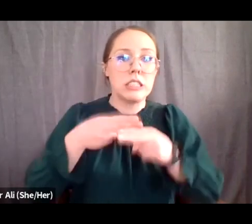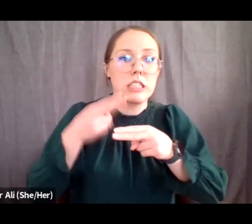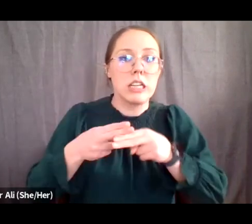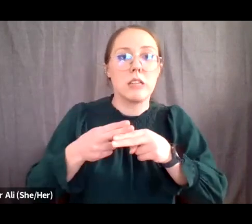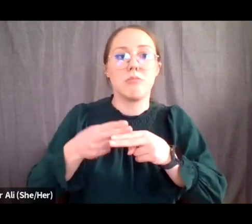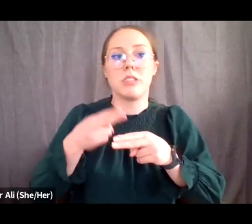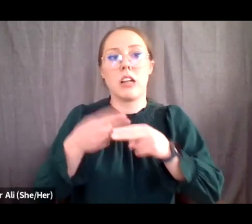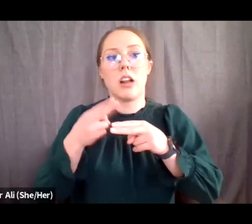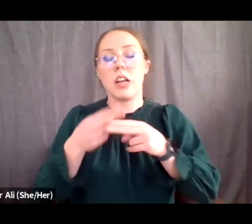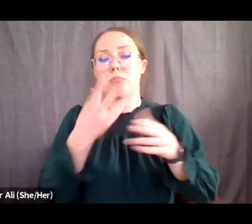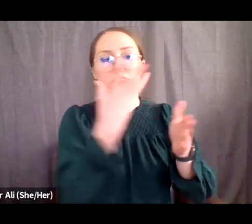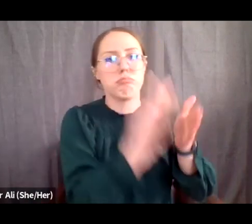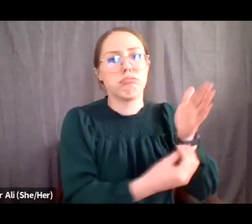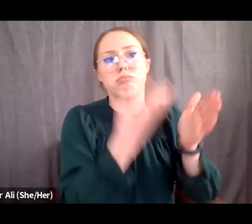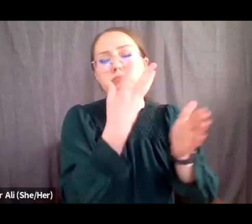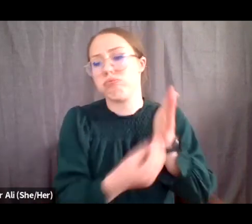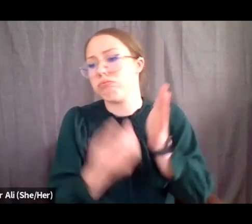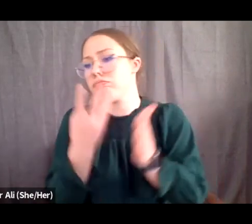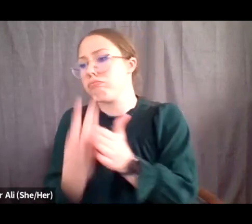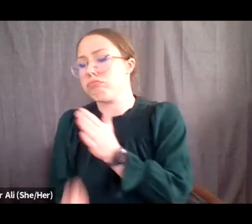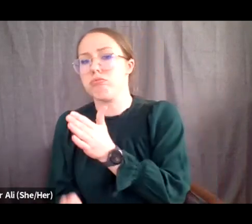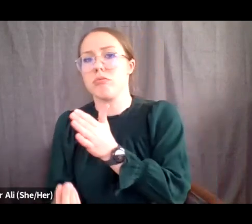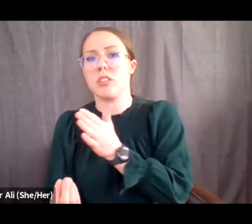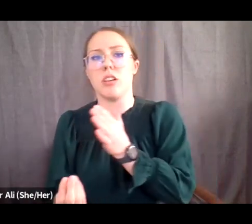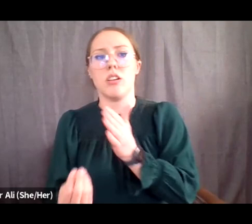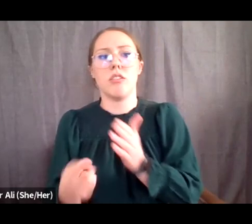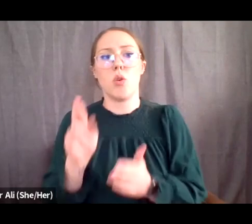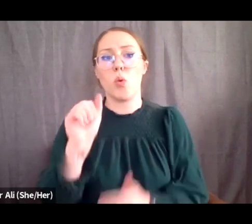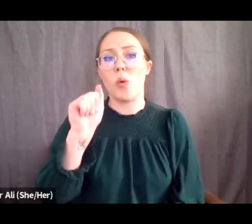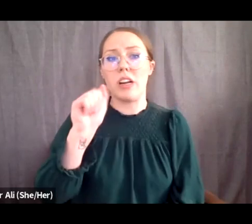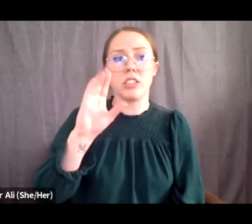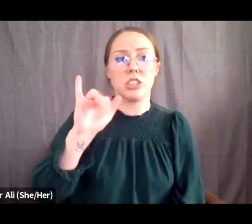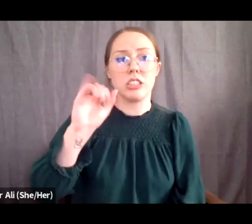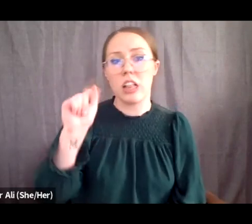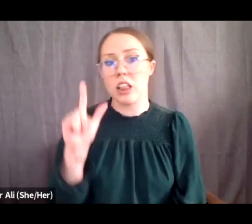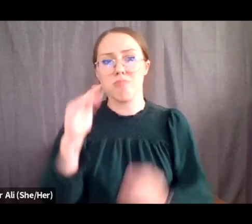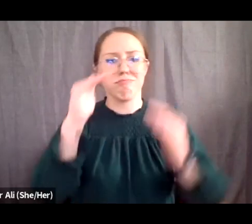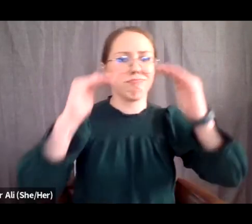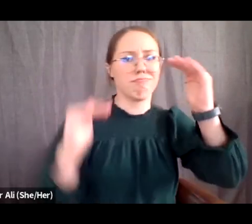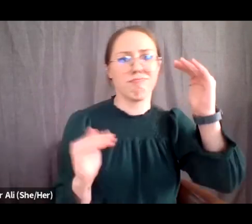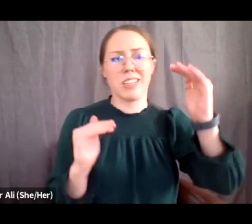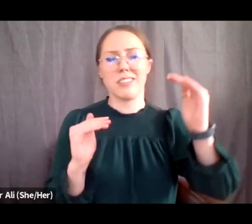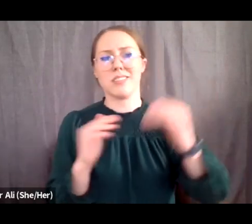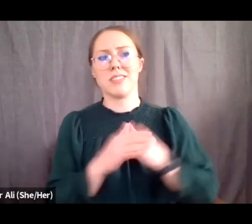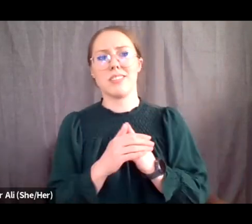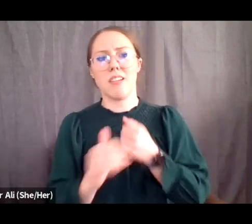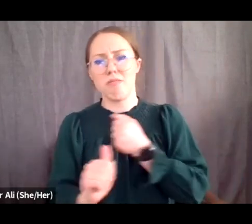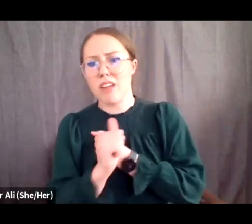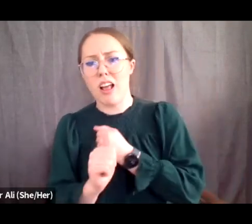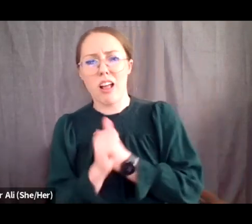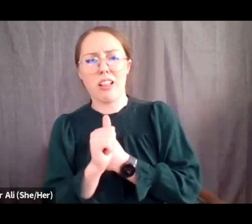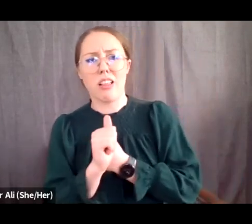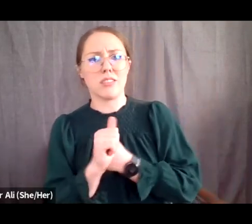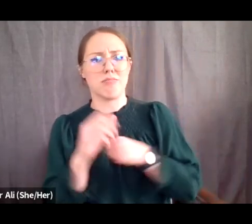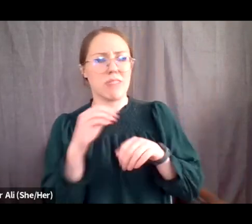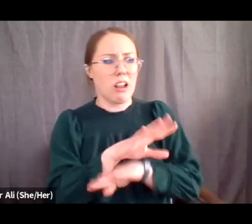been shed on American soil in the name of racial injustice and violence against Black children, women, and